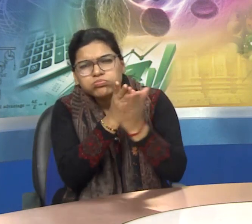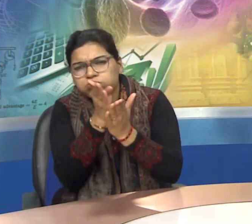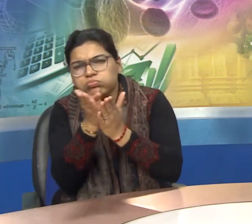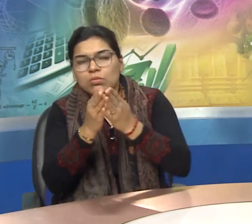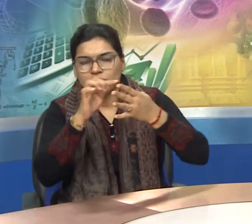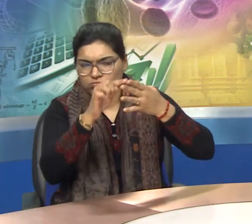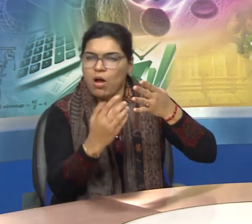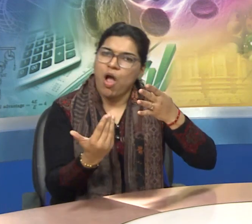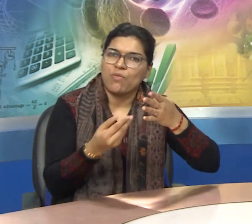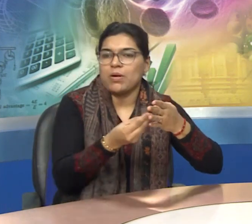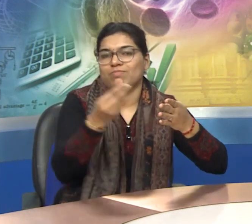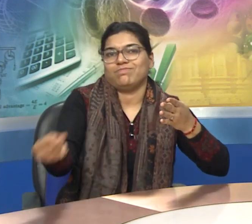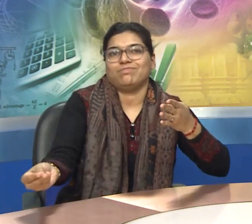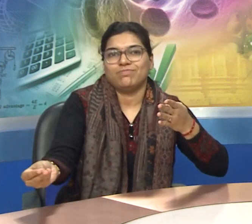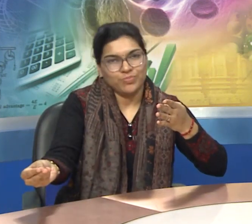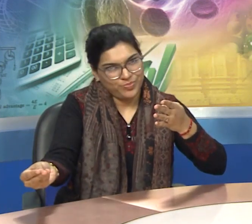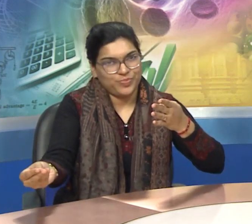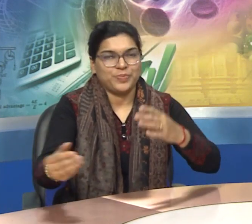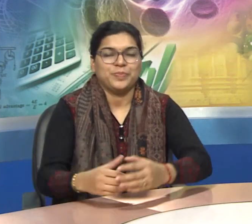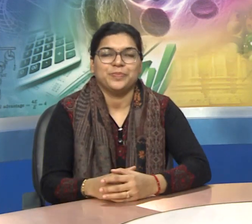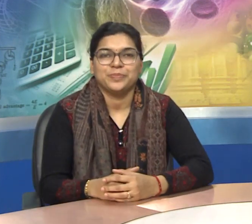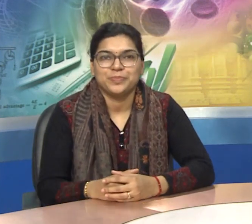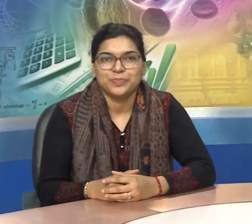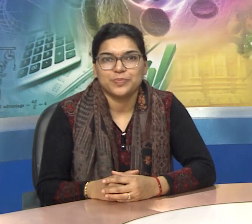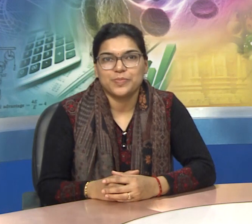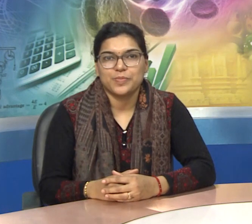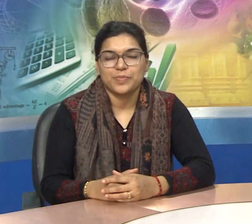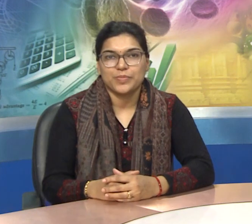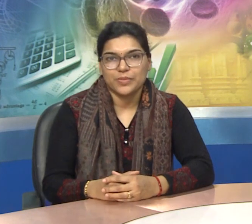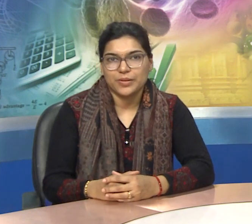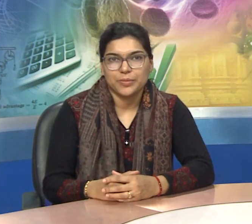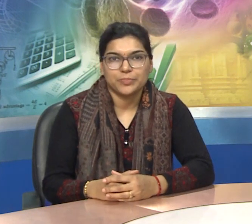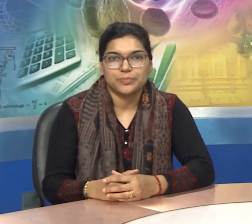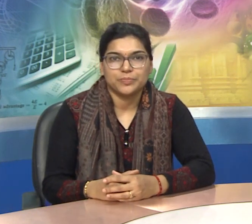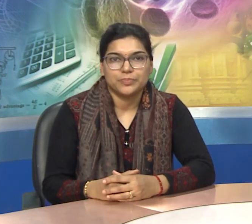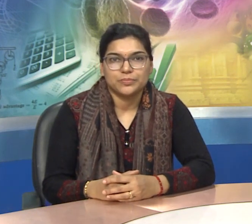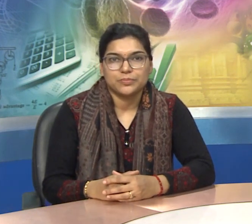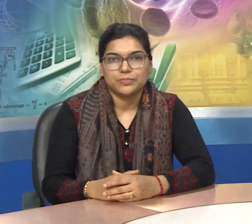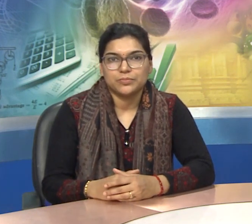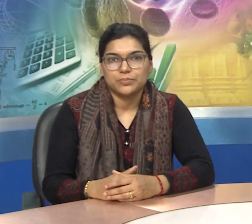So these 4 kinds of libraries are the different kinds of libraries identified.